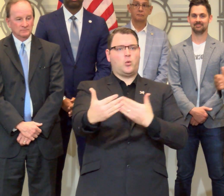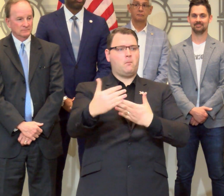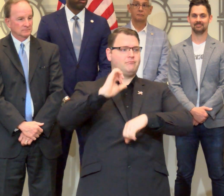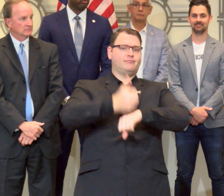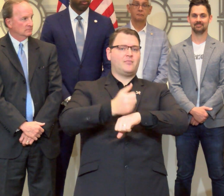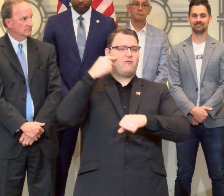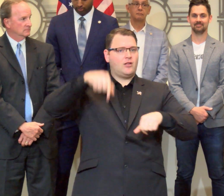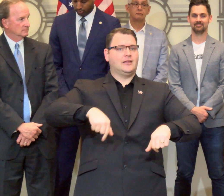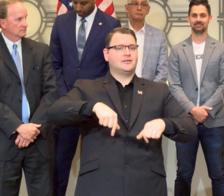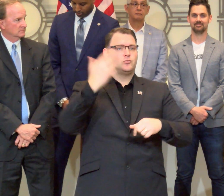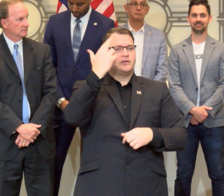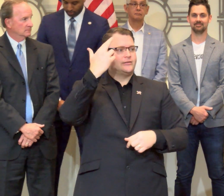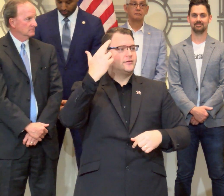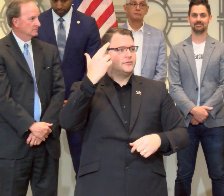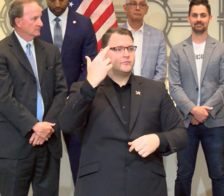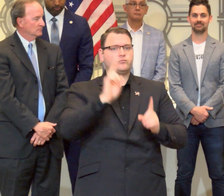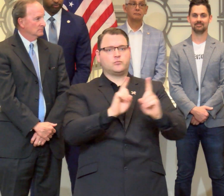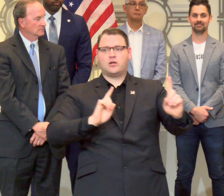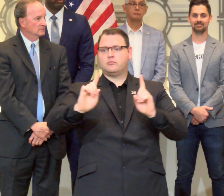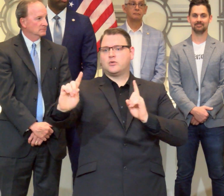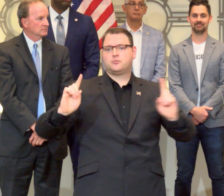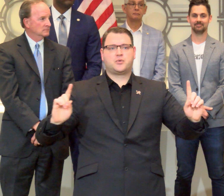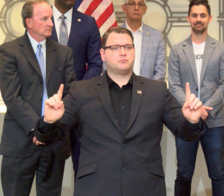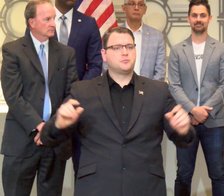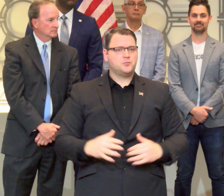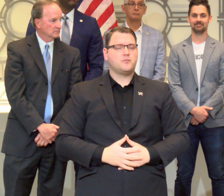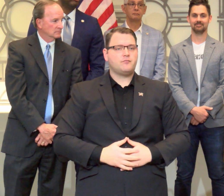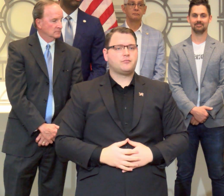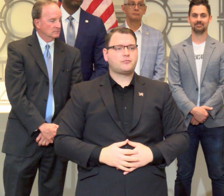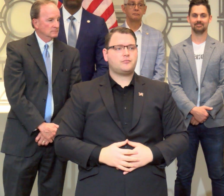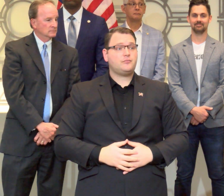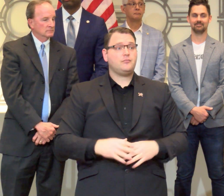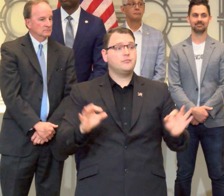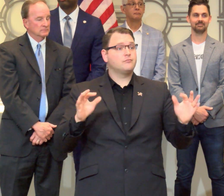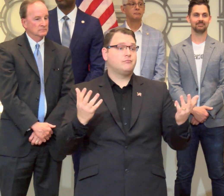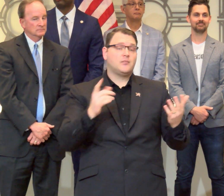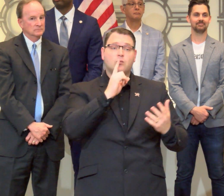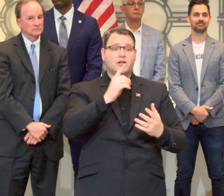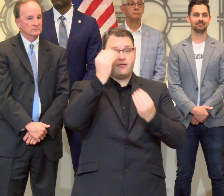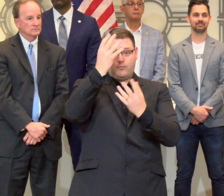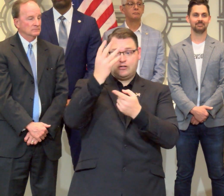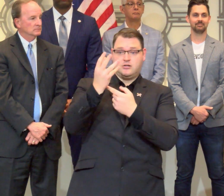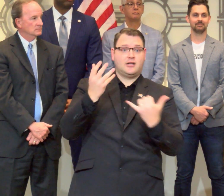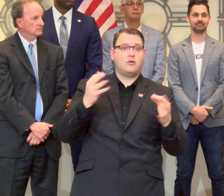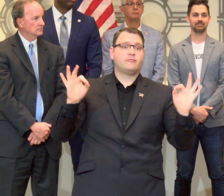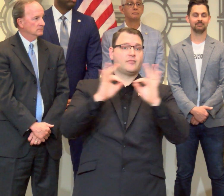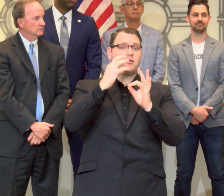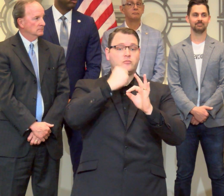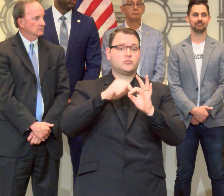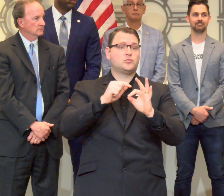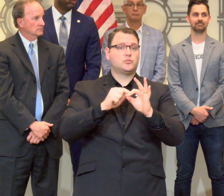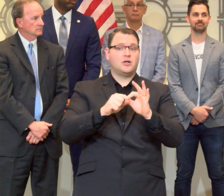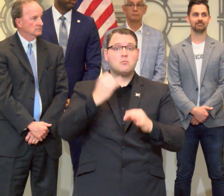this. And the reality is, look, information is valuable these days. If we don't